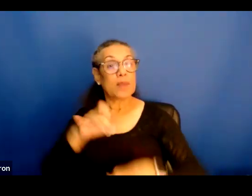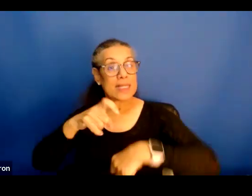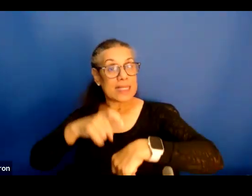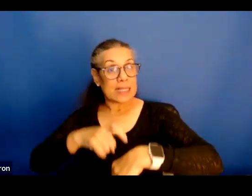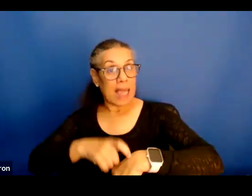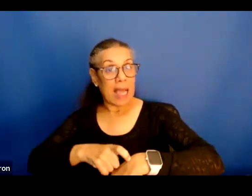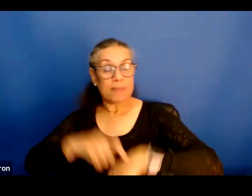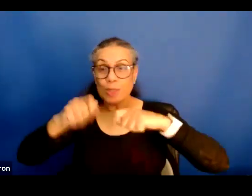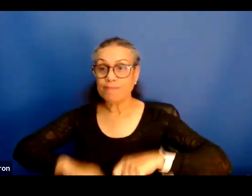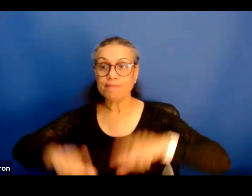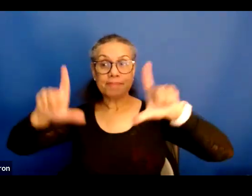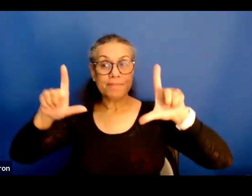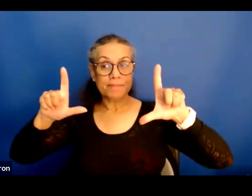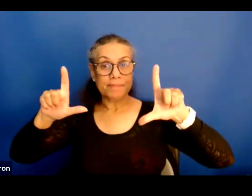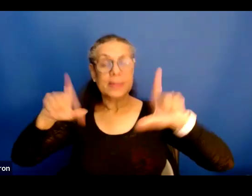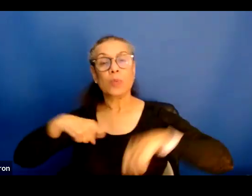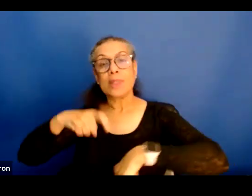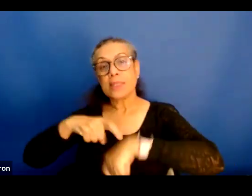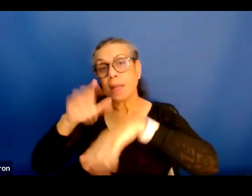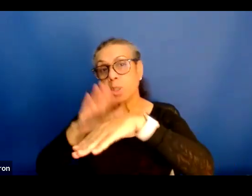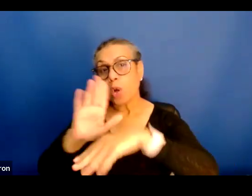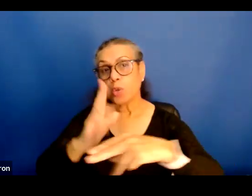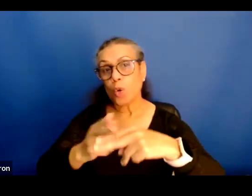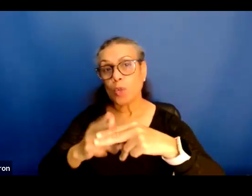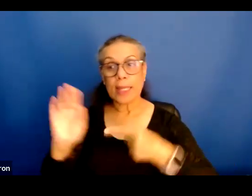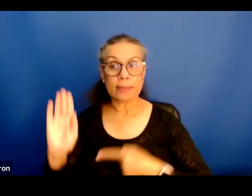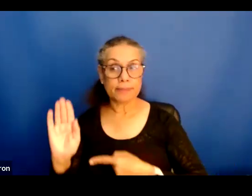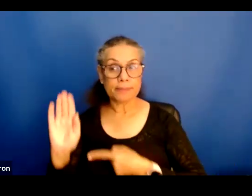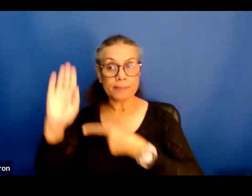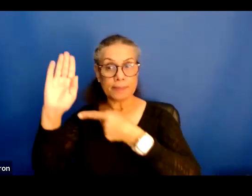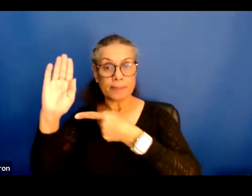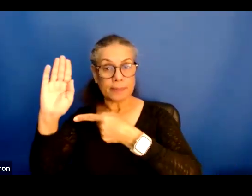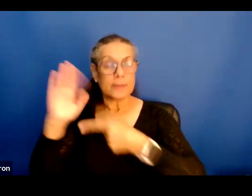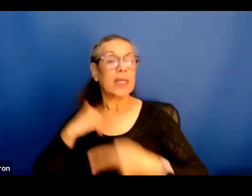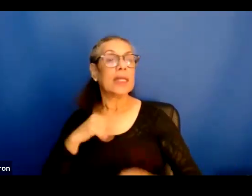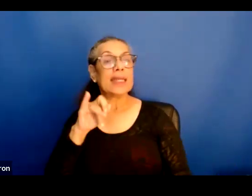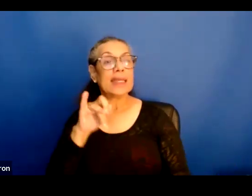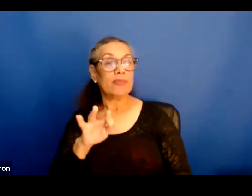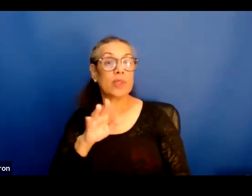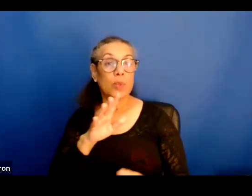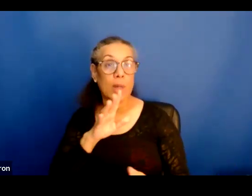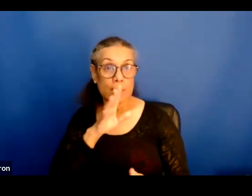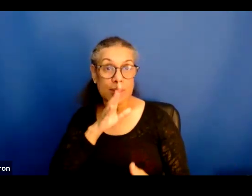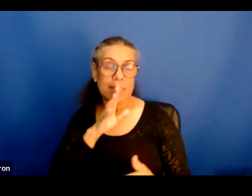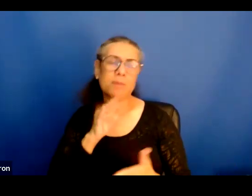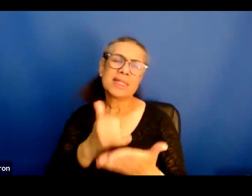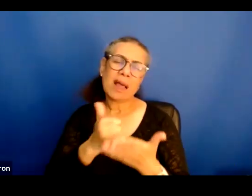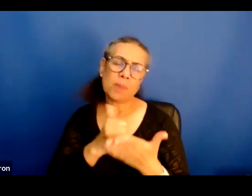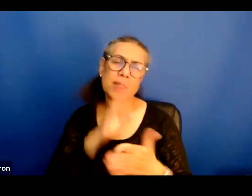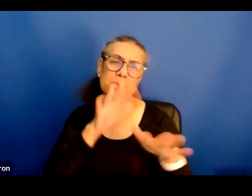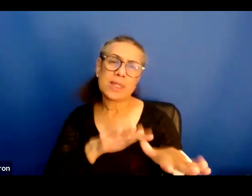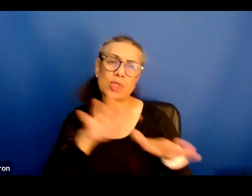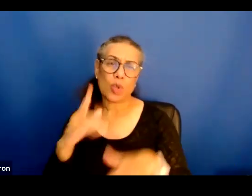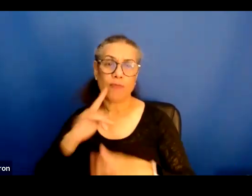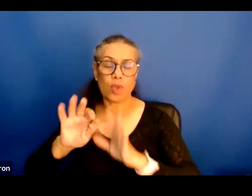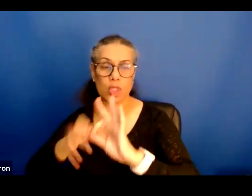speak. Please raise your virtual hand when I call your name. To support interpretation, please speak slowly and clearly. We will start with our